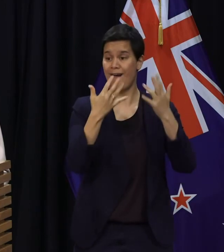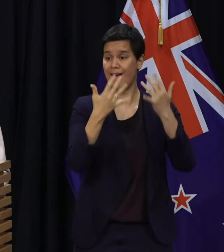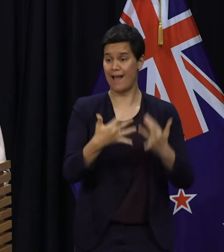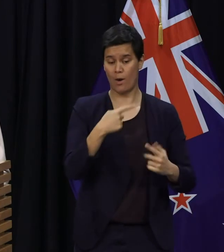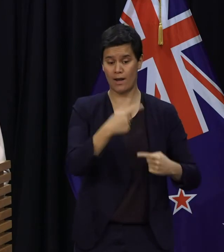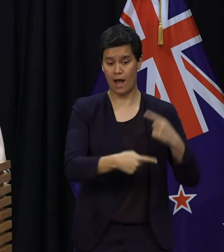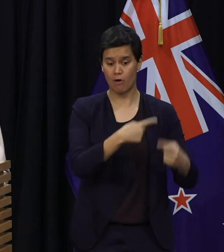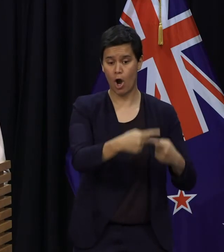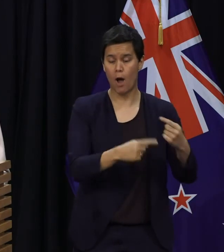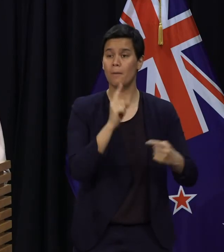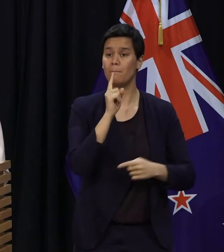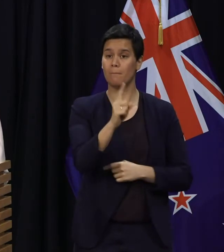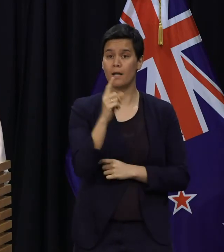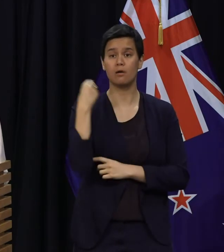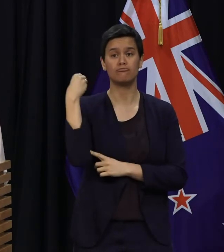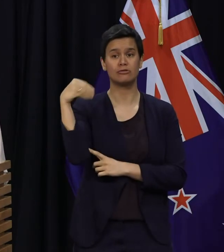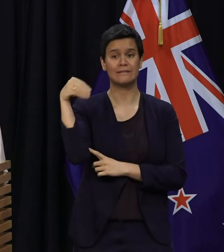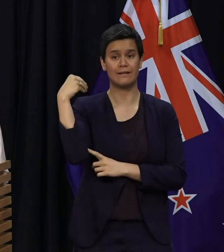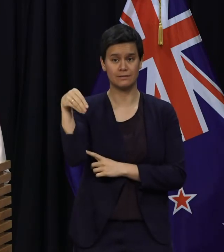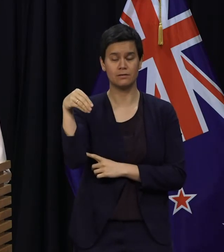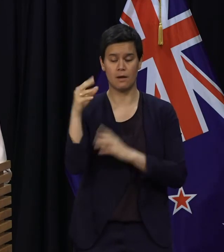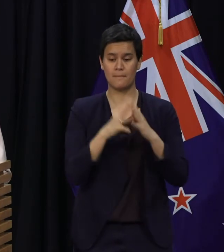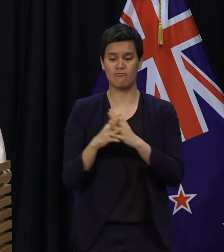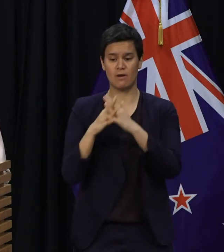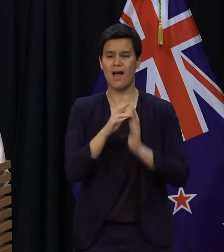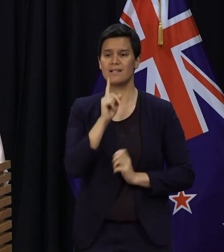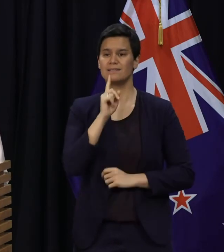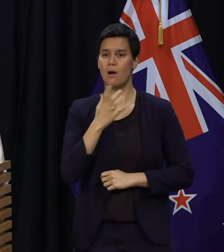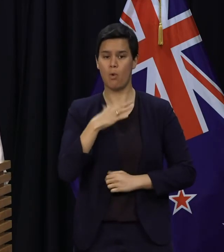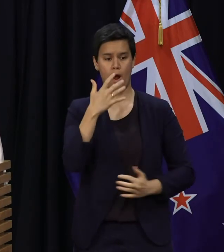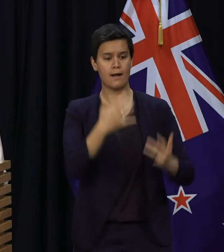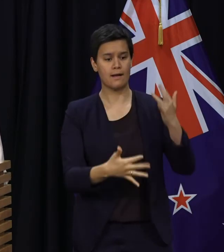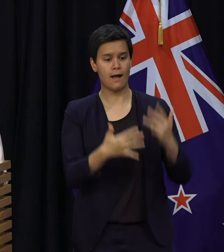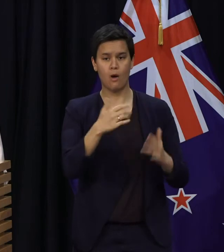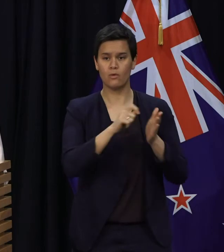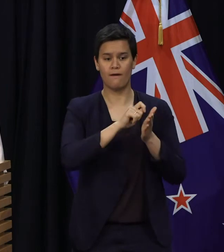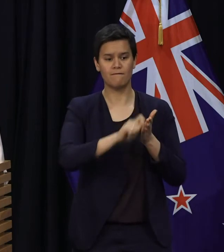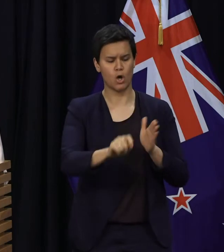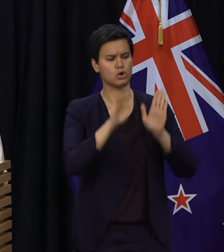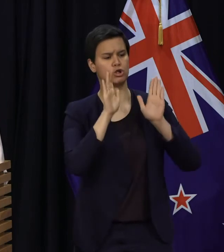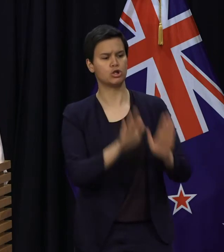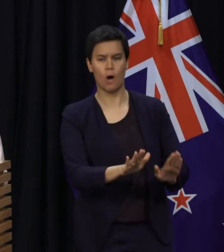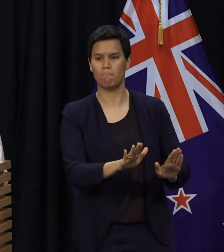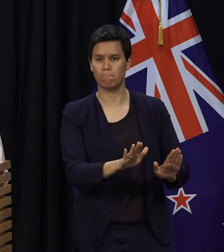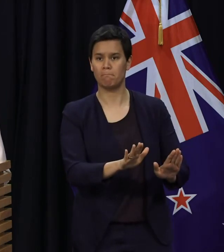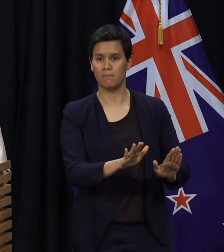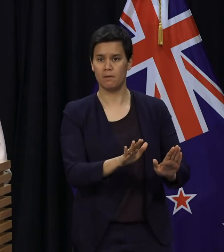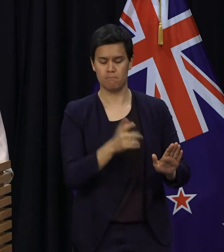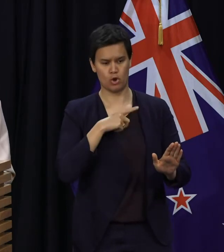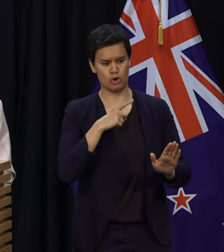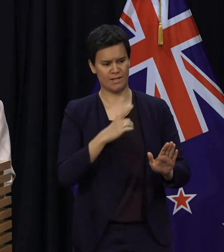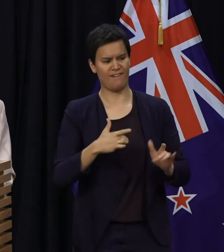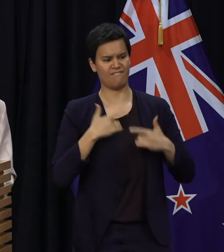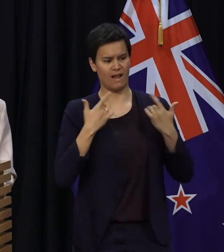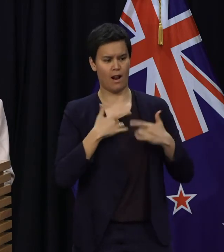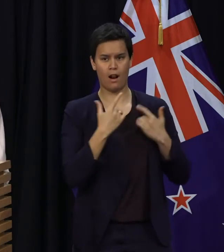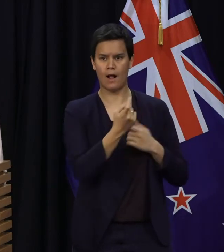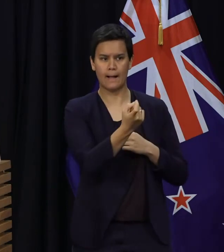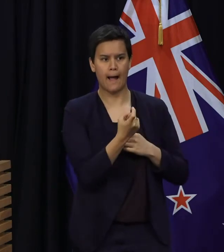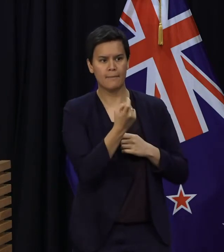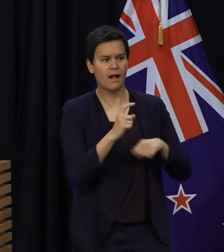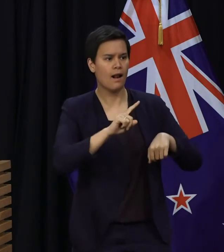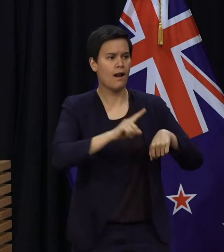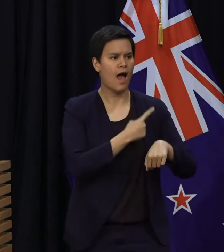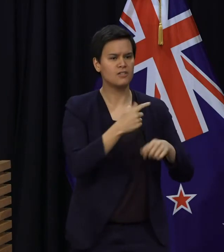demanded of officials to stop counting votes and suggested that votes for his opponent are illegal votes. Is that concerning to you? Oh, look, I was asked